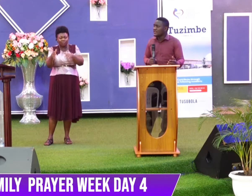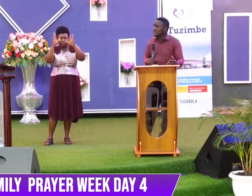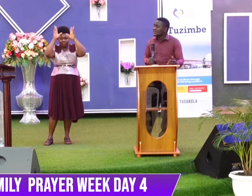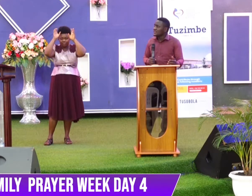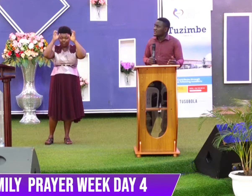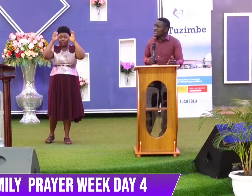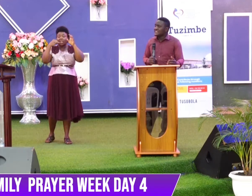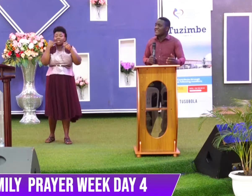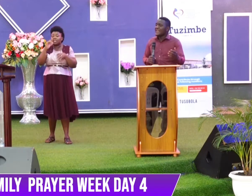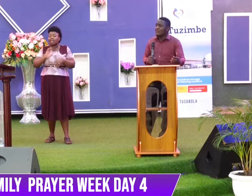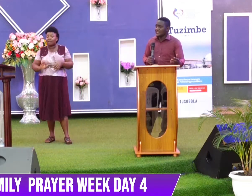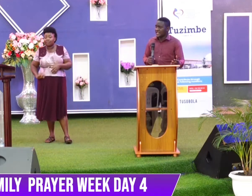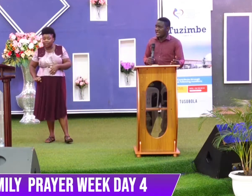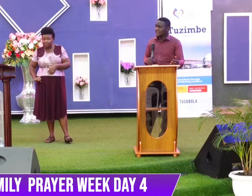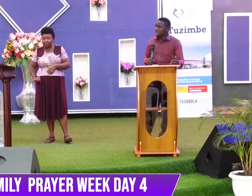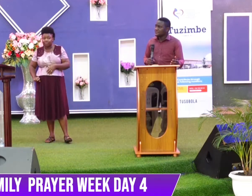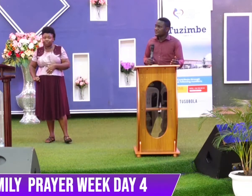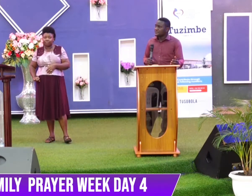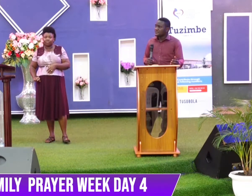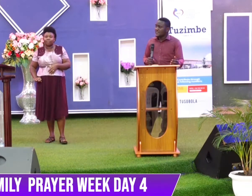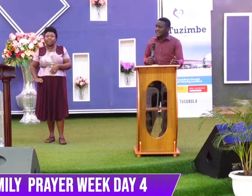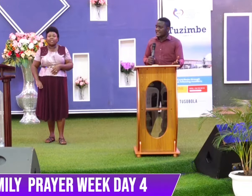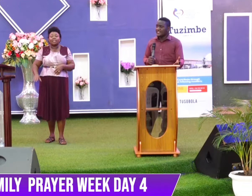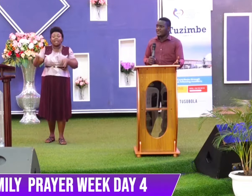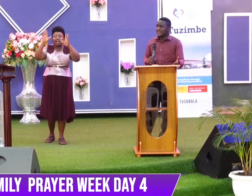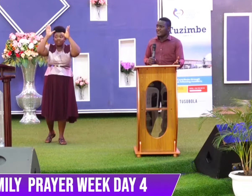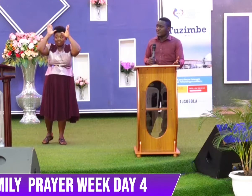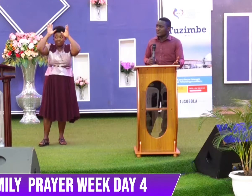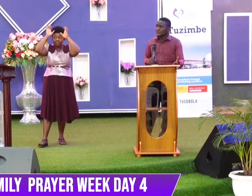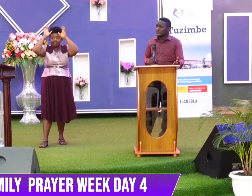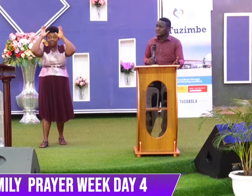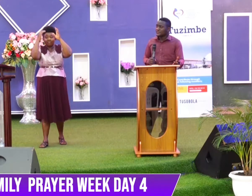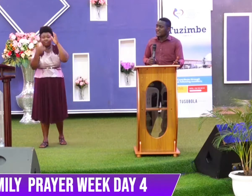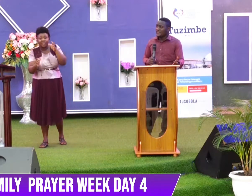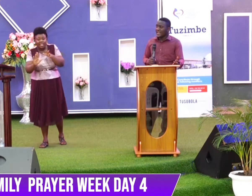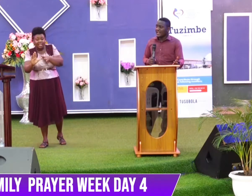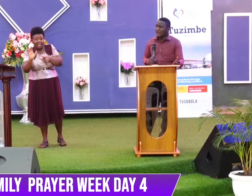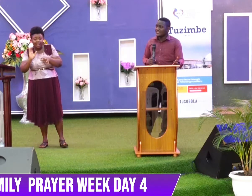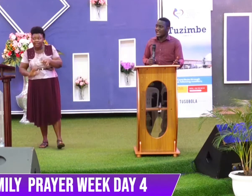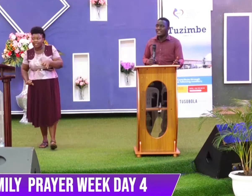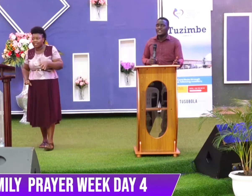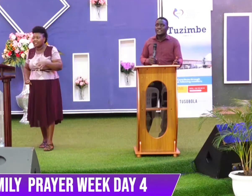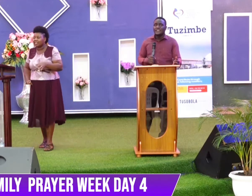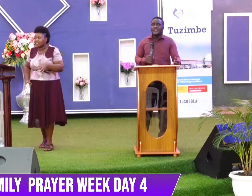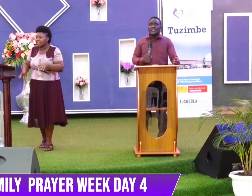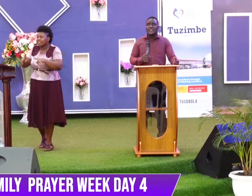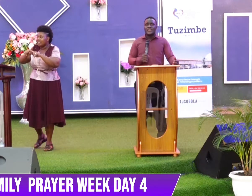God is the character. The sons of the devil, their character